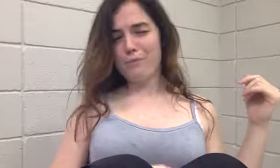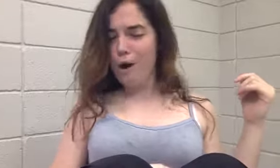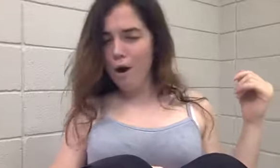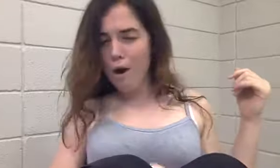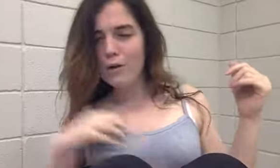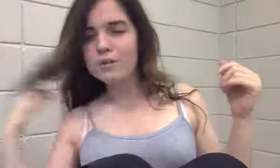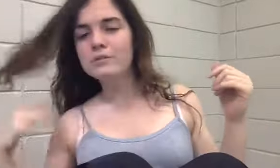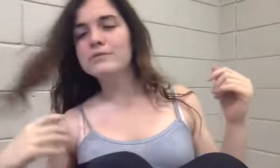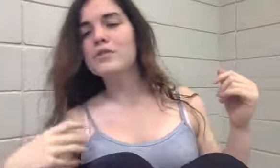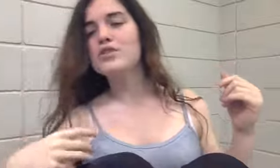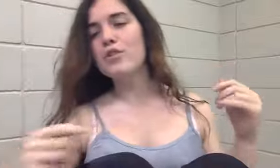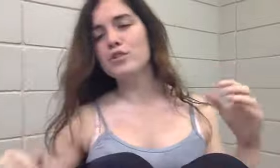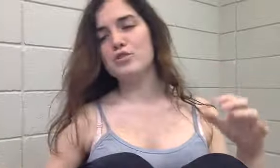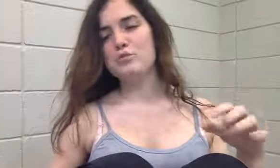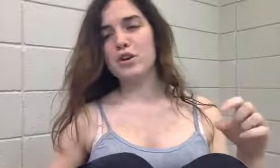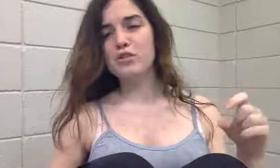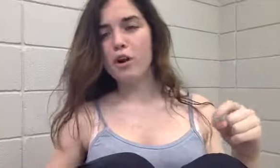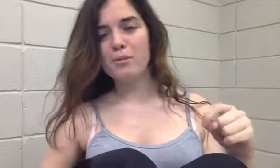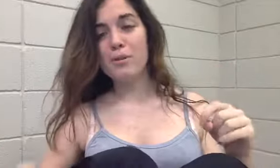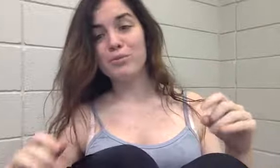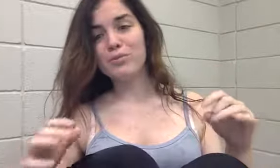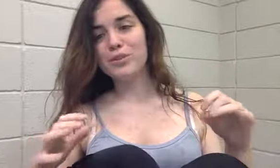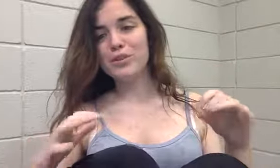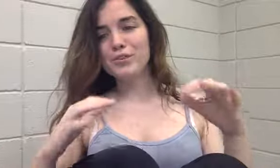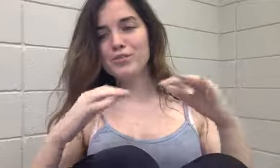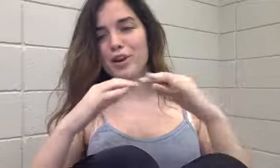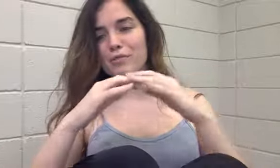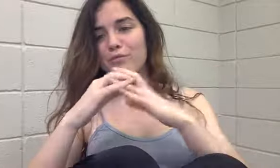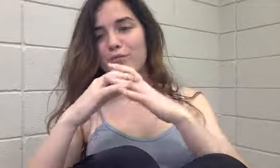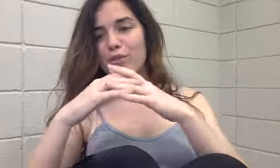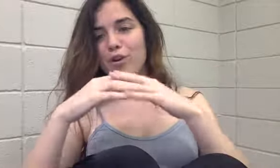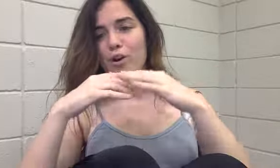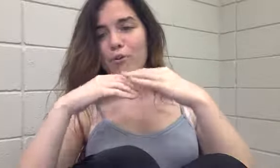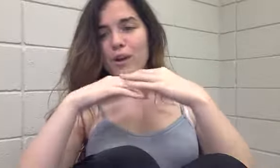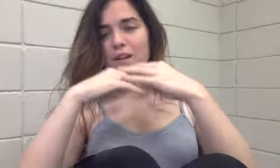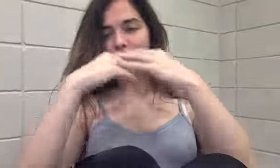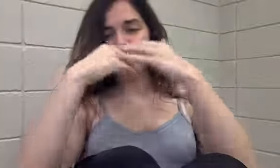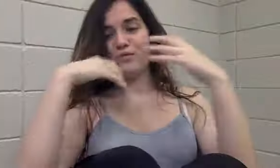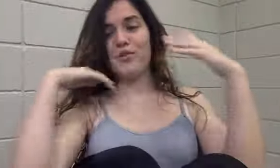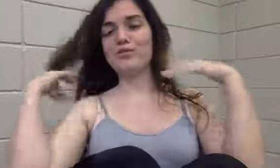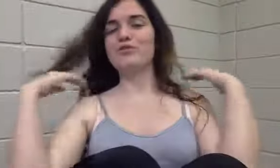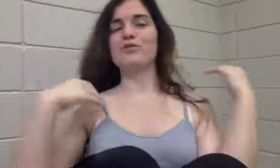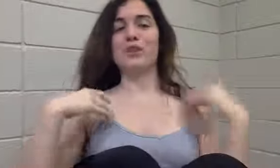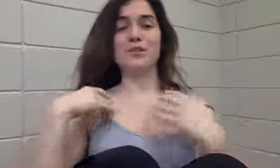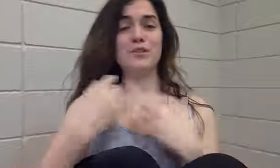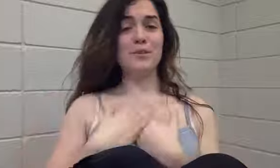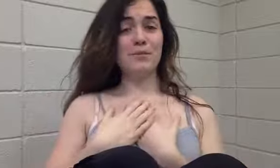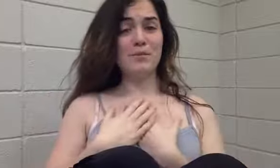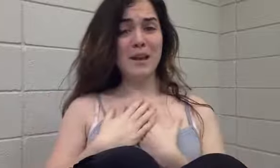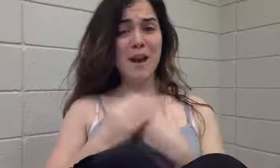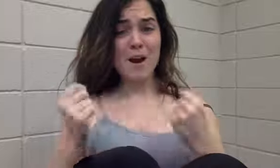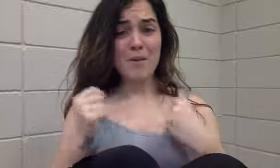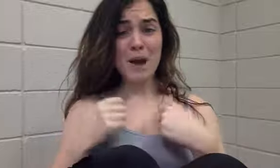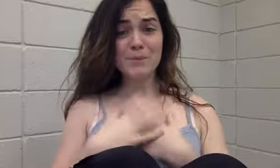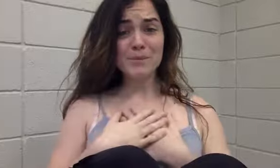no, brah. You're just my type, completely insane, for real. Wanna have a dysfunctional relationship with me? I'm too pretty to